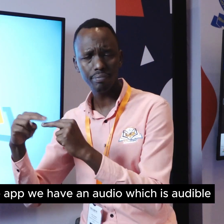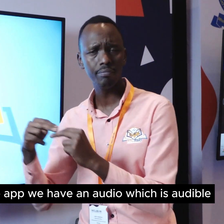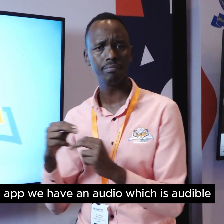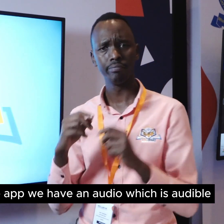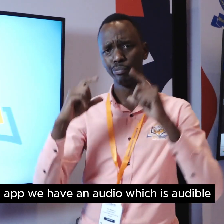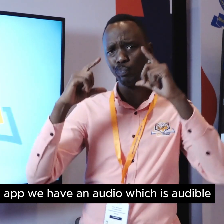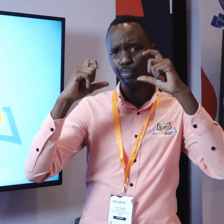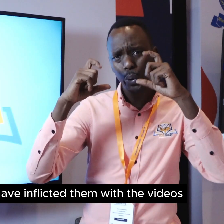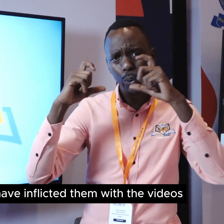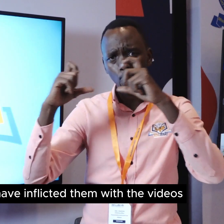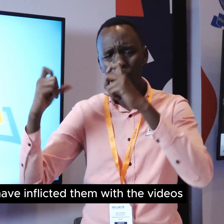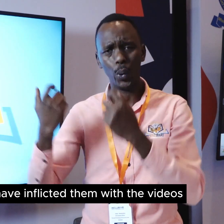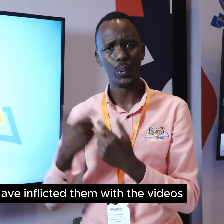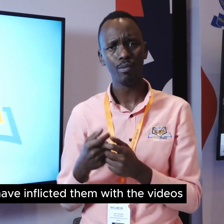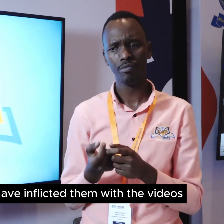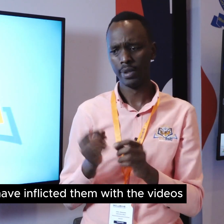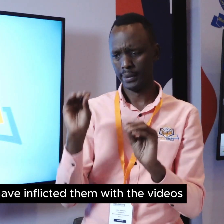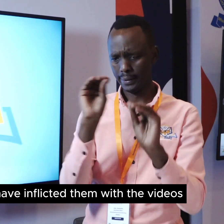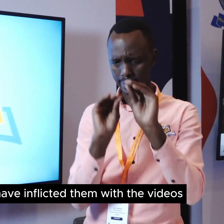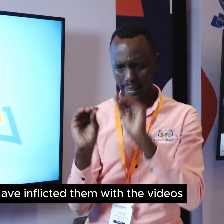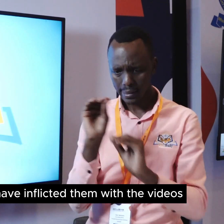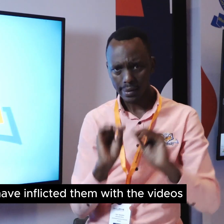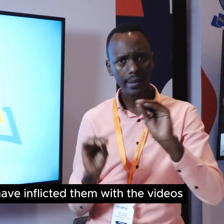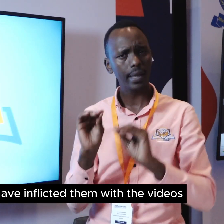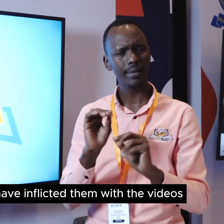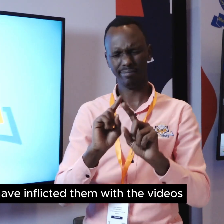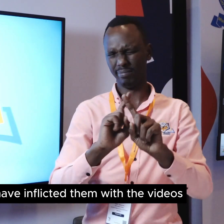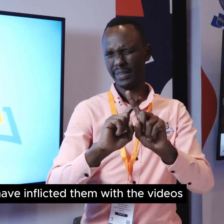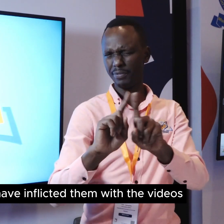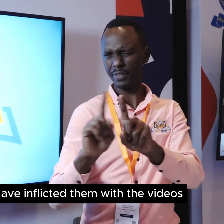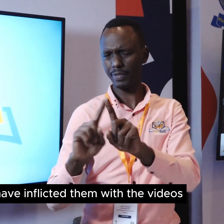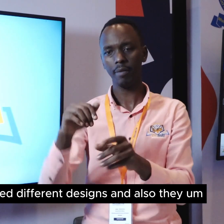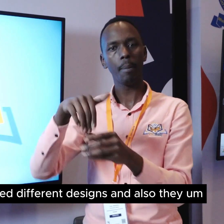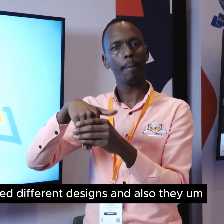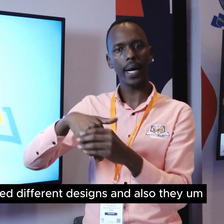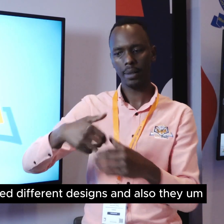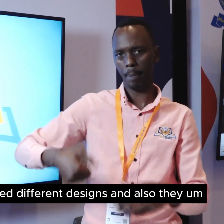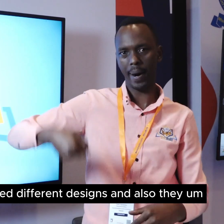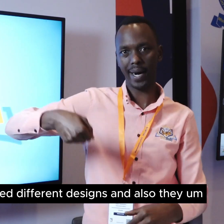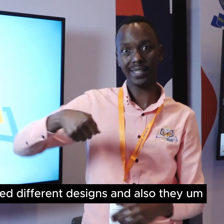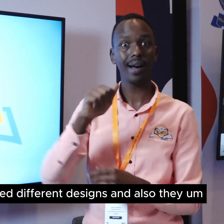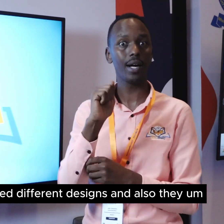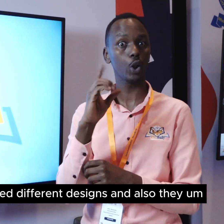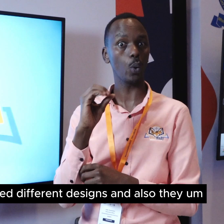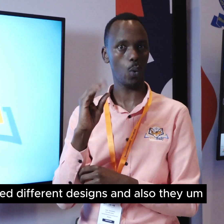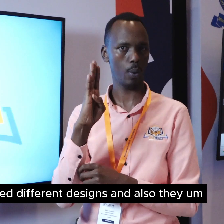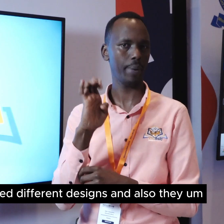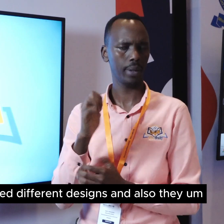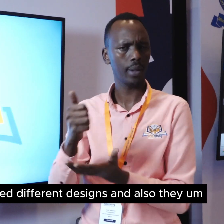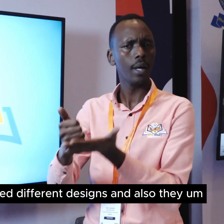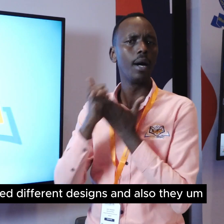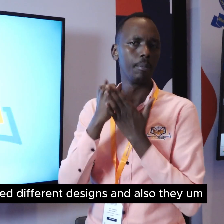audible. We have inflicted them with the videos, created different designs, and